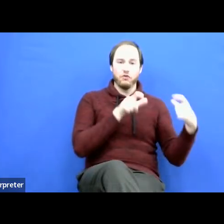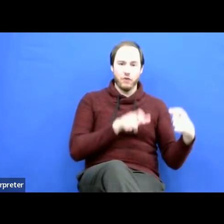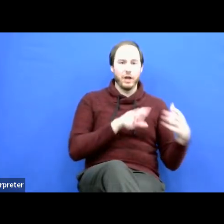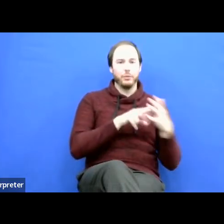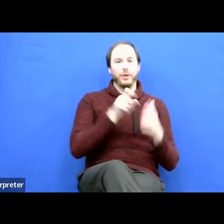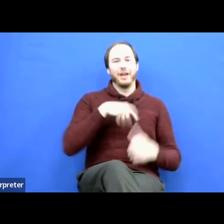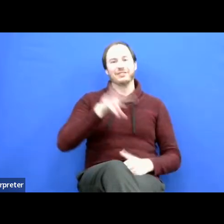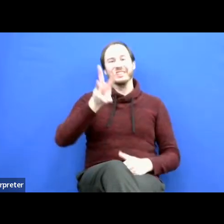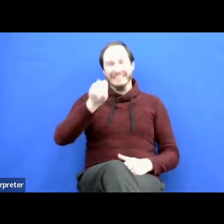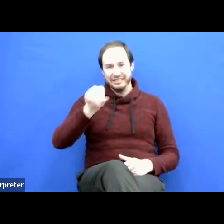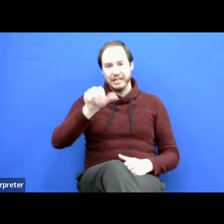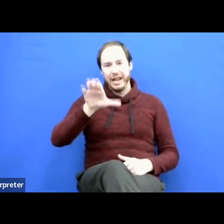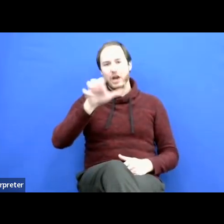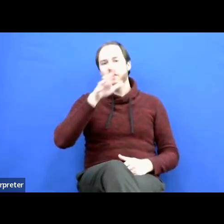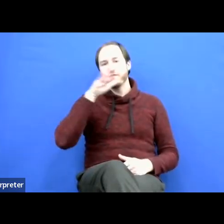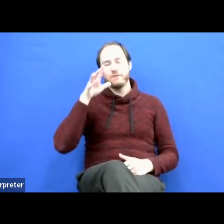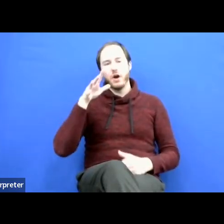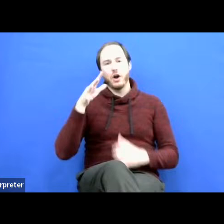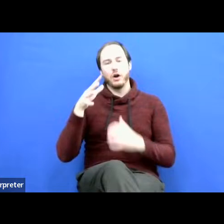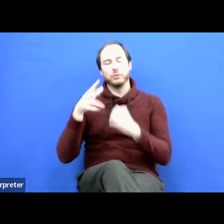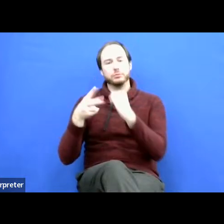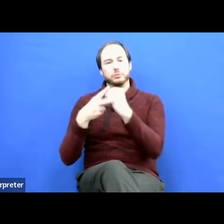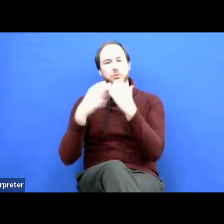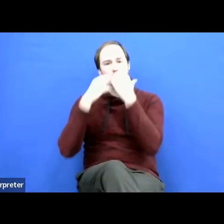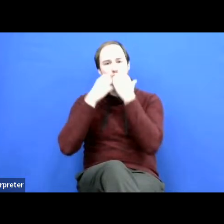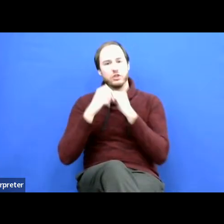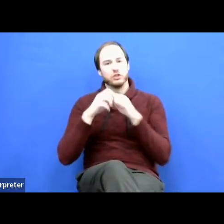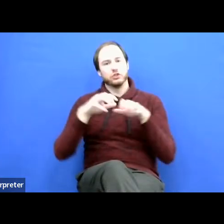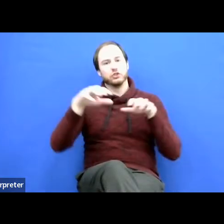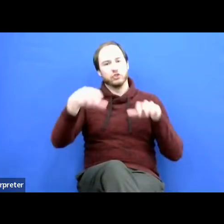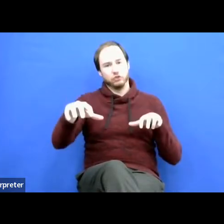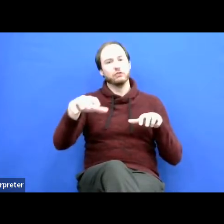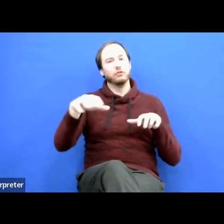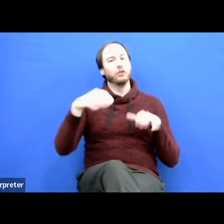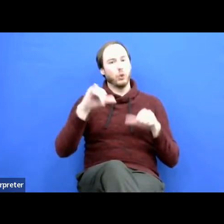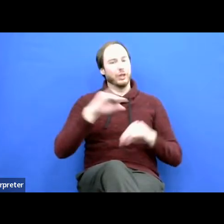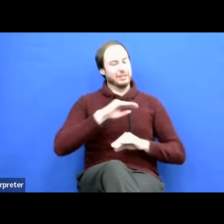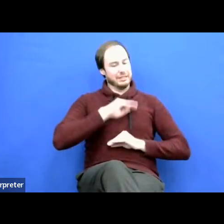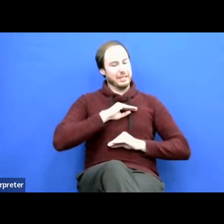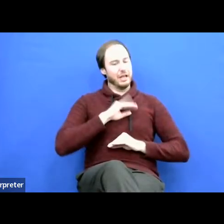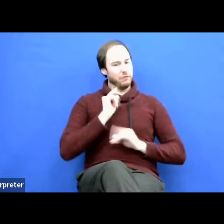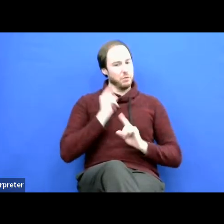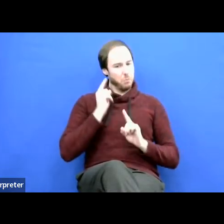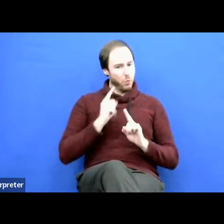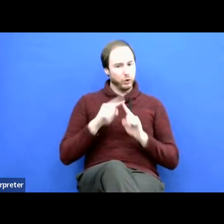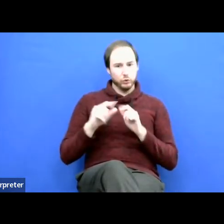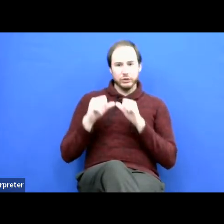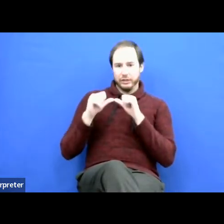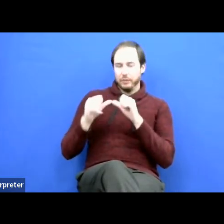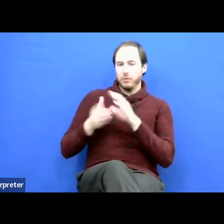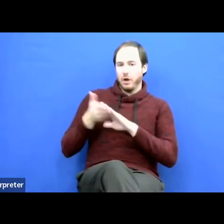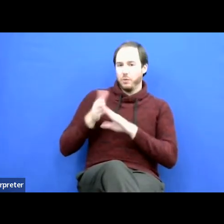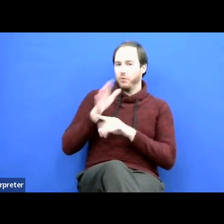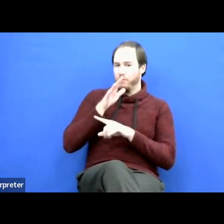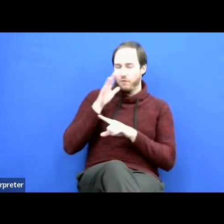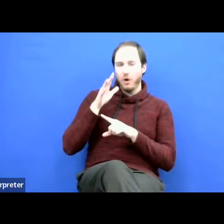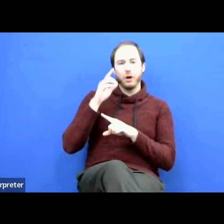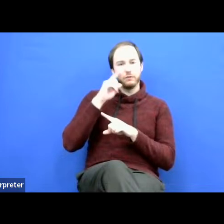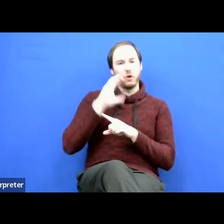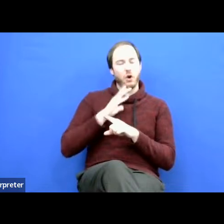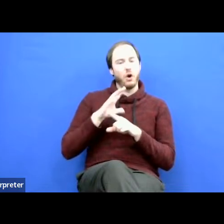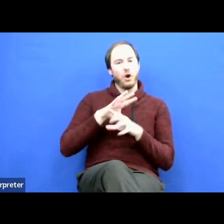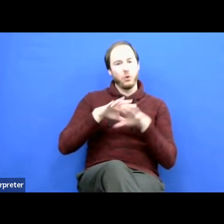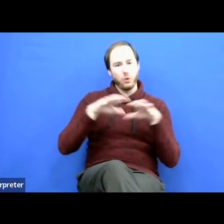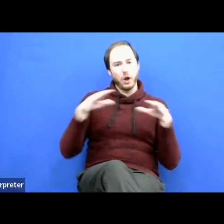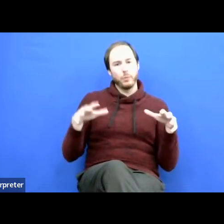preserve 60 acres of farmland. So it serves the original purpose and goals set out in the comprehensive land use